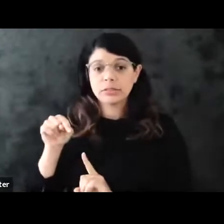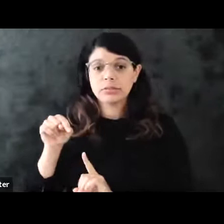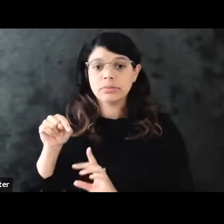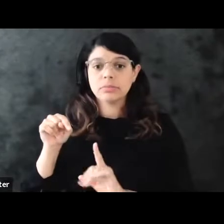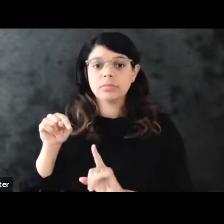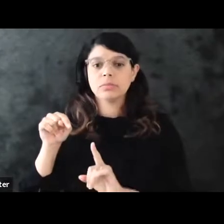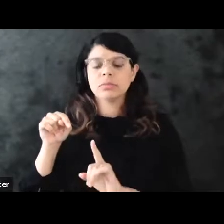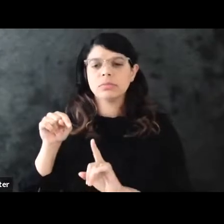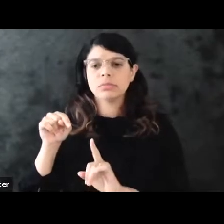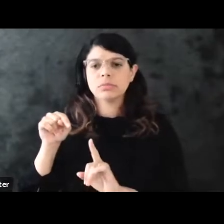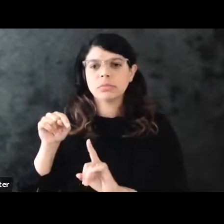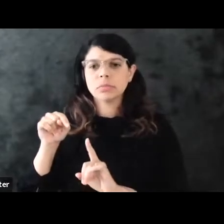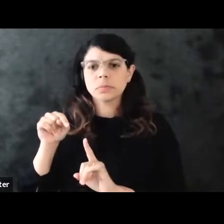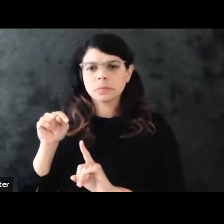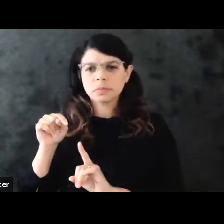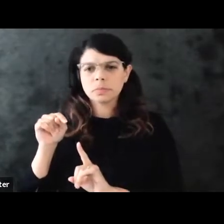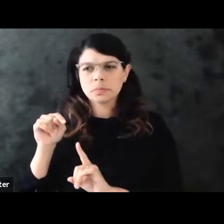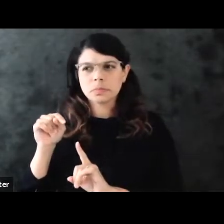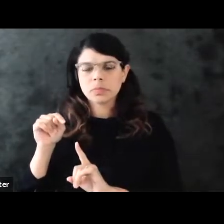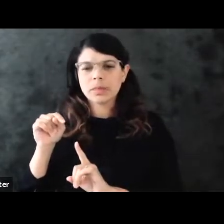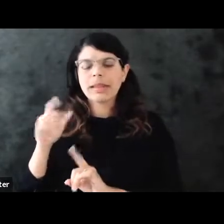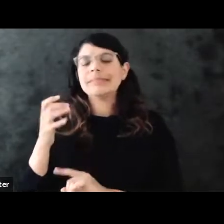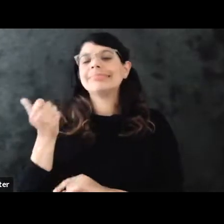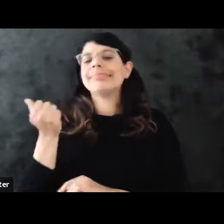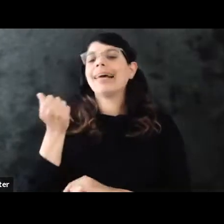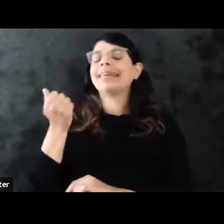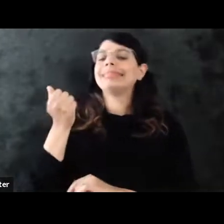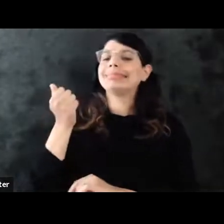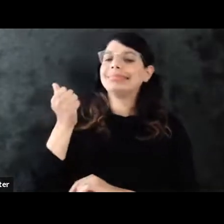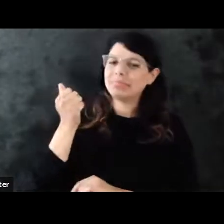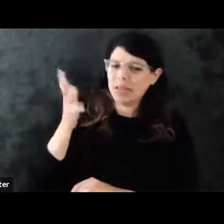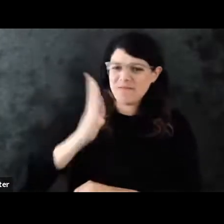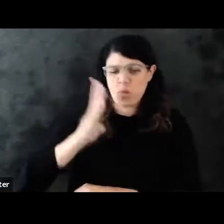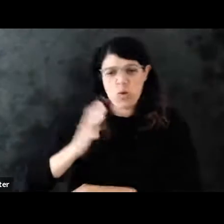early 1900s, and there's been a whole bunch of women.